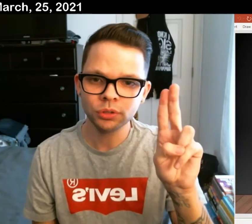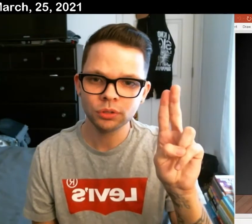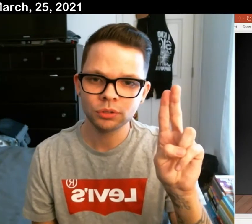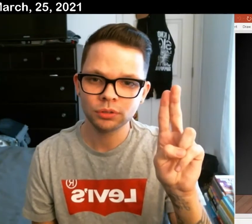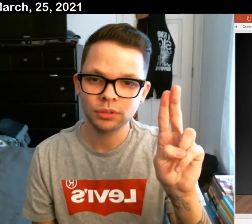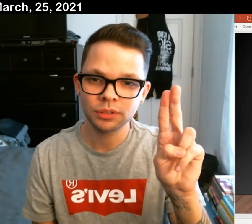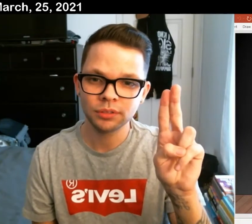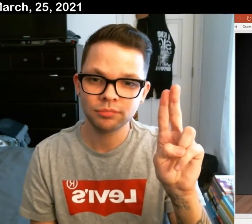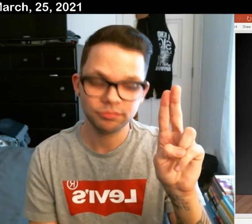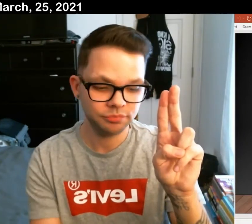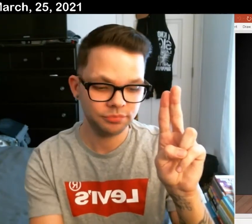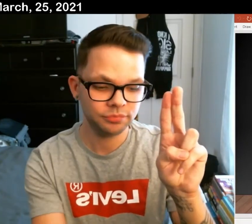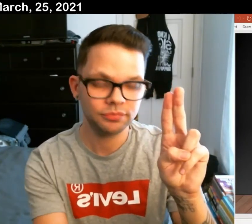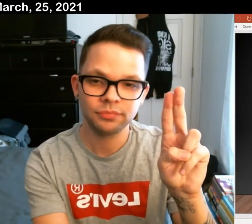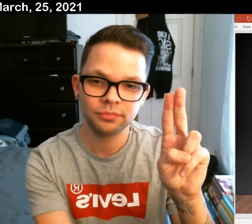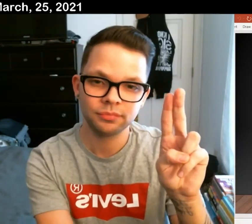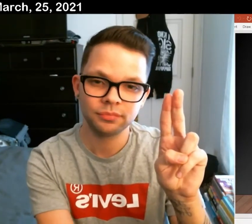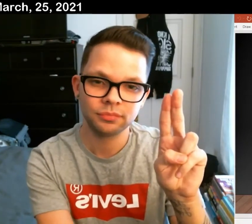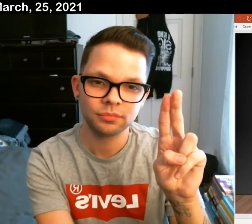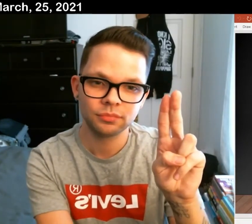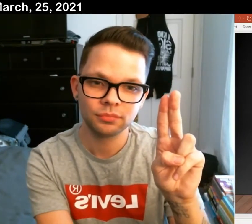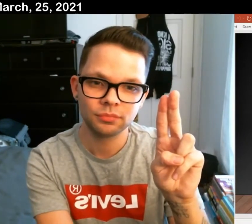U,